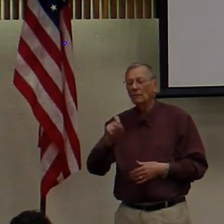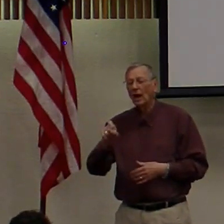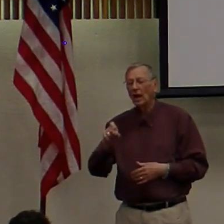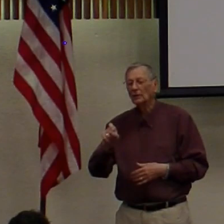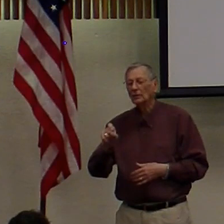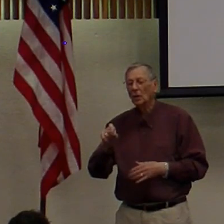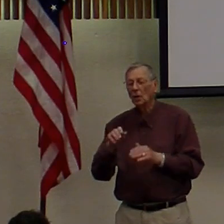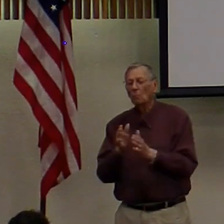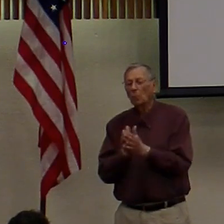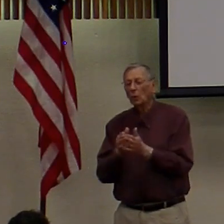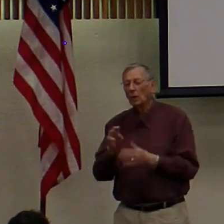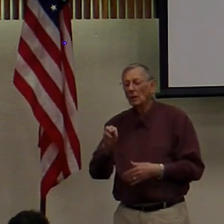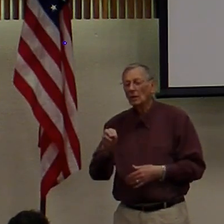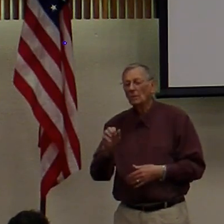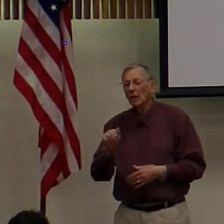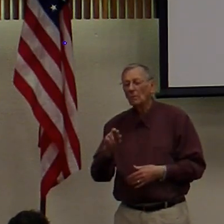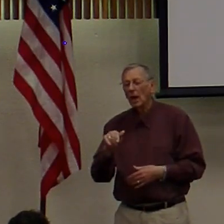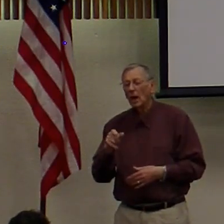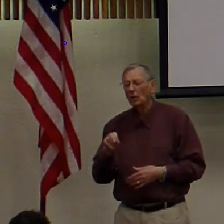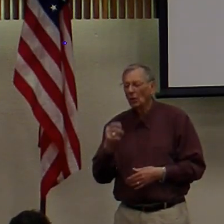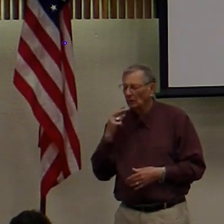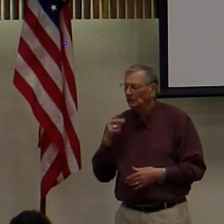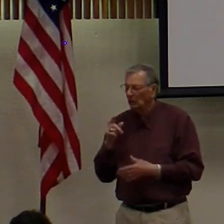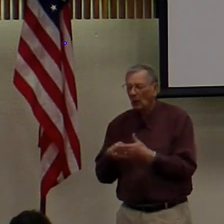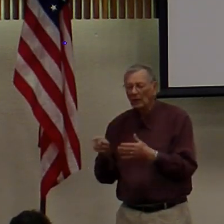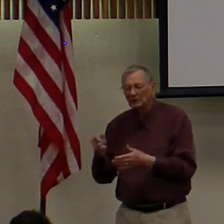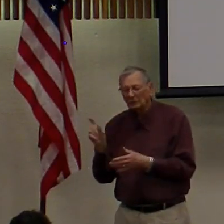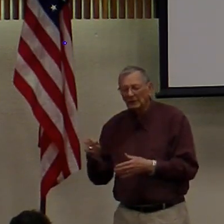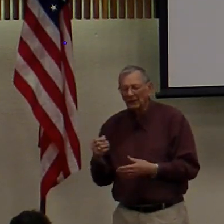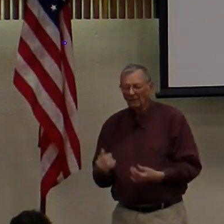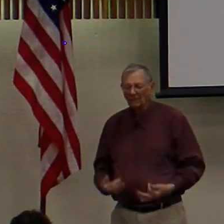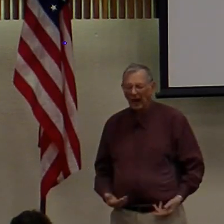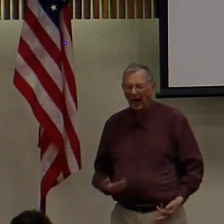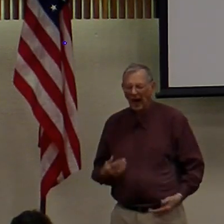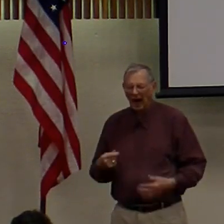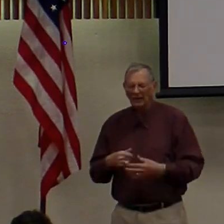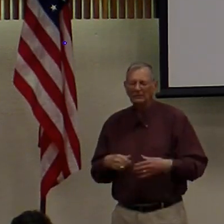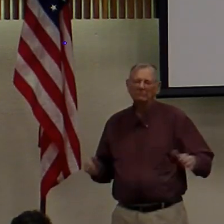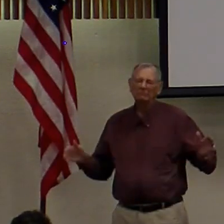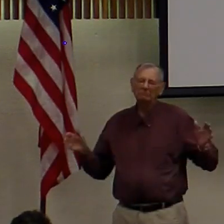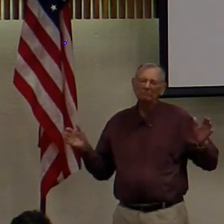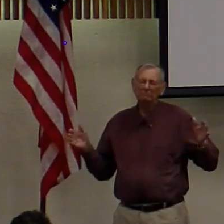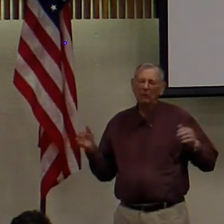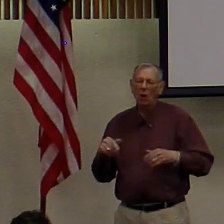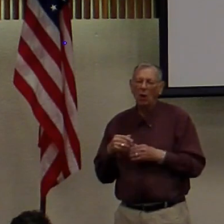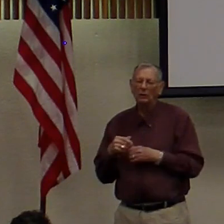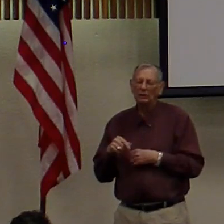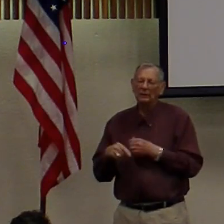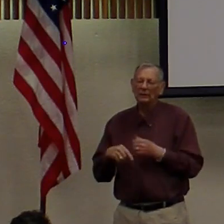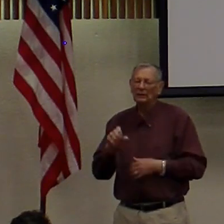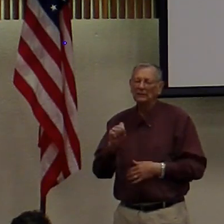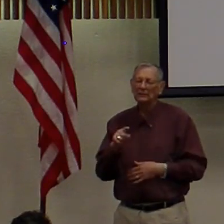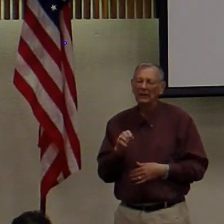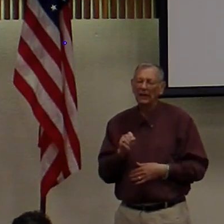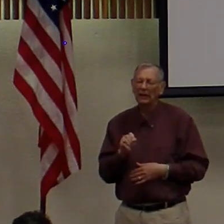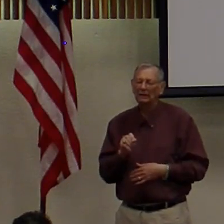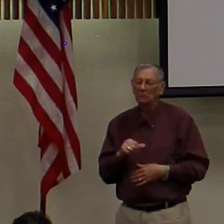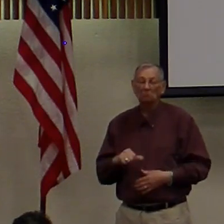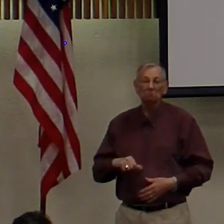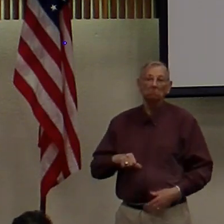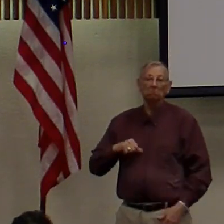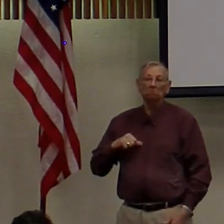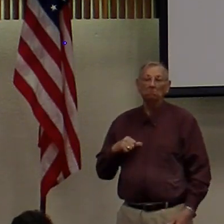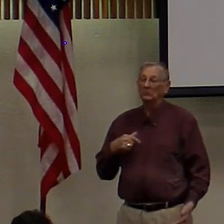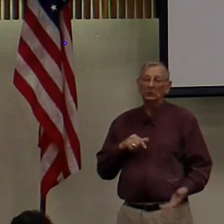sometime and just look at what some of them said as the fire was being lit under them while they were hanging on the stake. They were proud of it. They